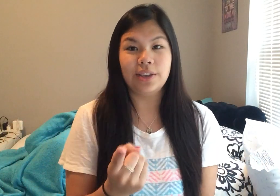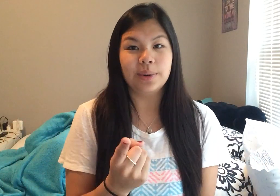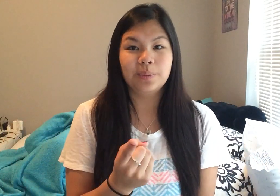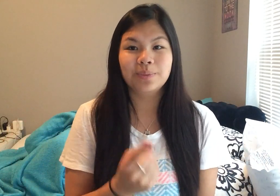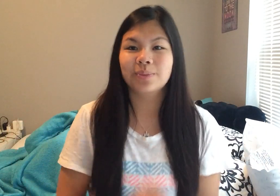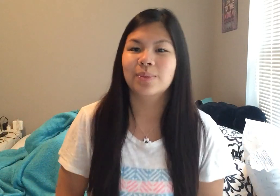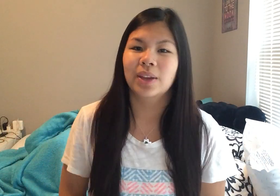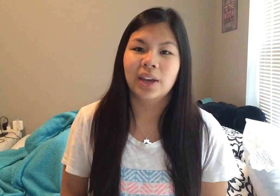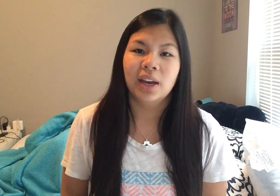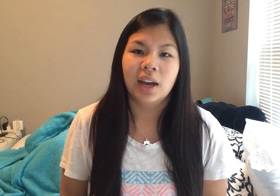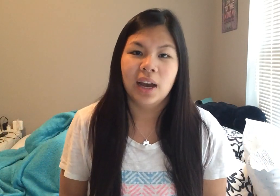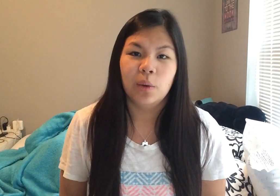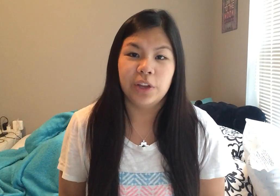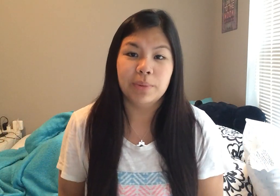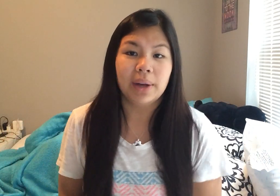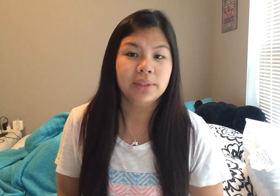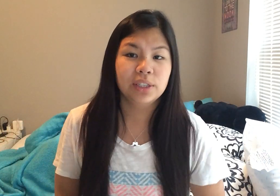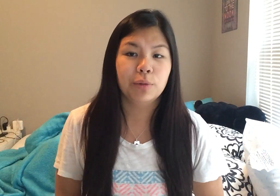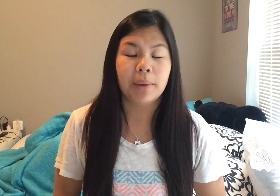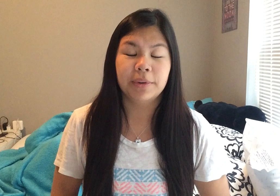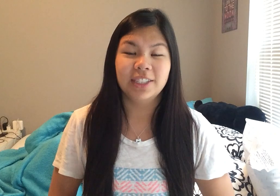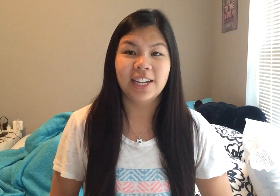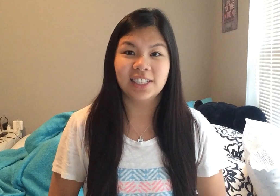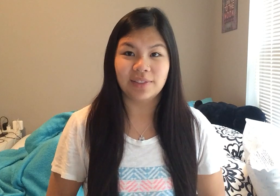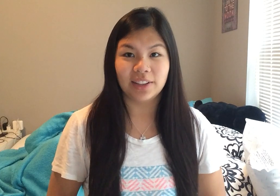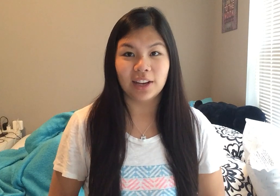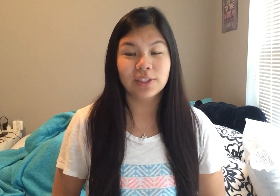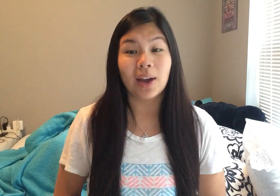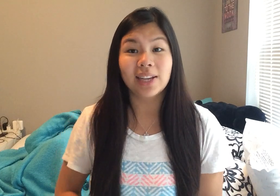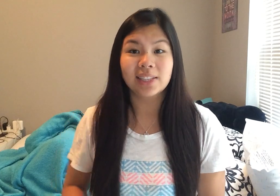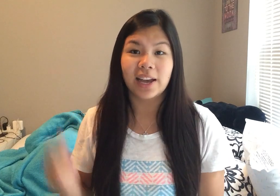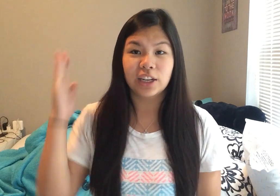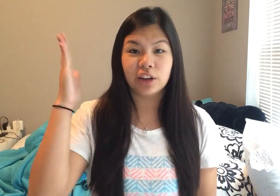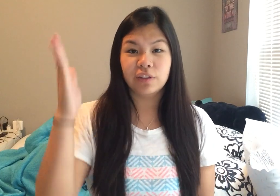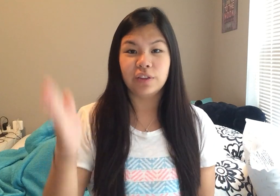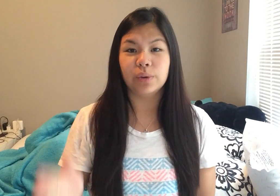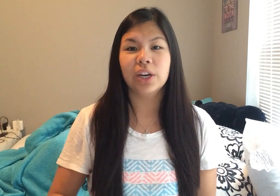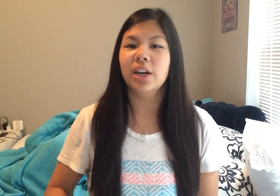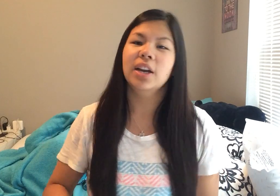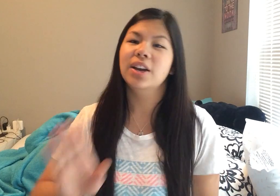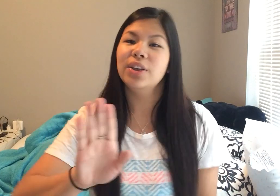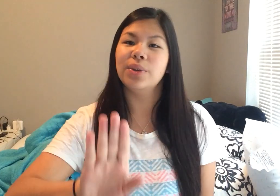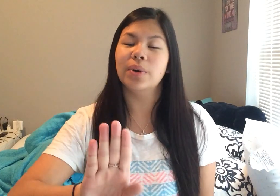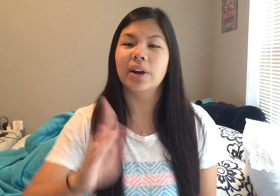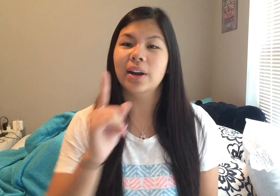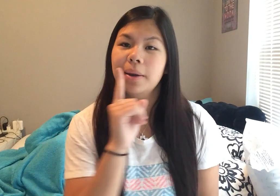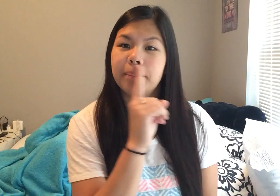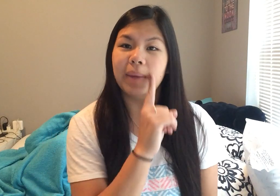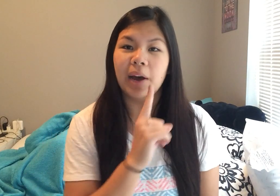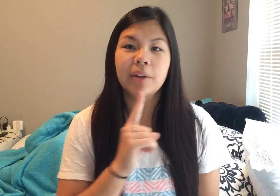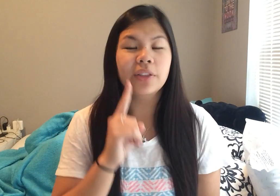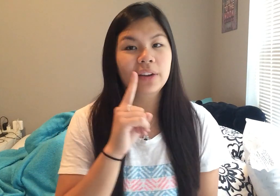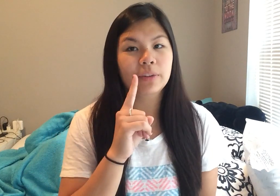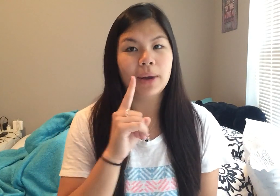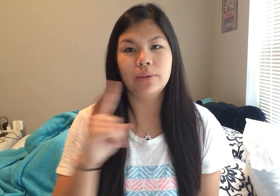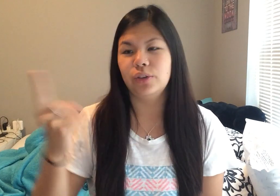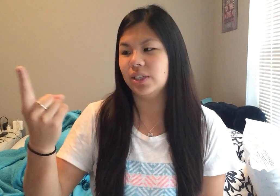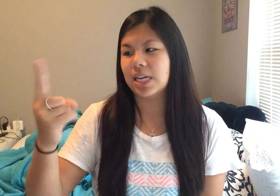you. Will your mouth still remember the taste of our love? So I signed future, your mouth, and for mouth you just take